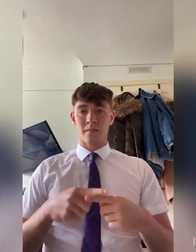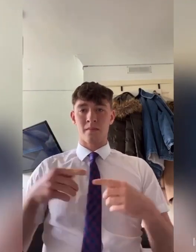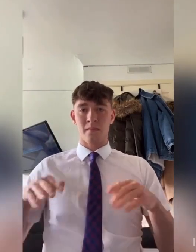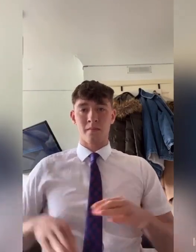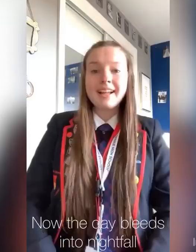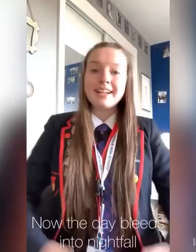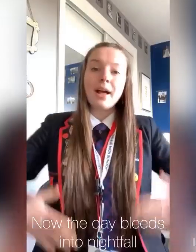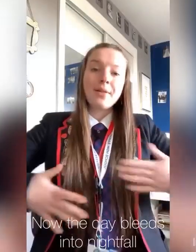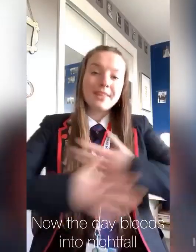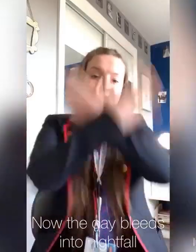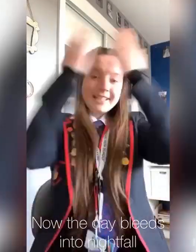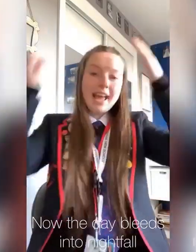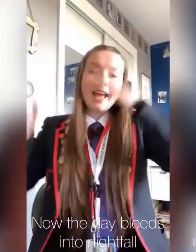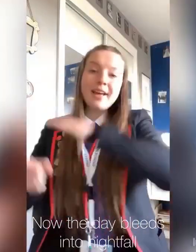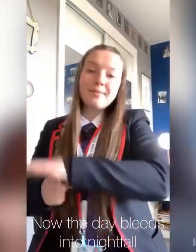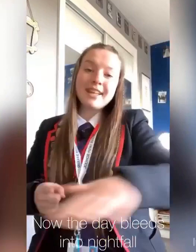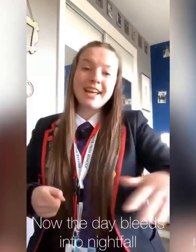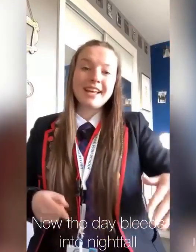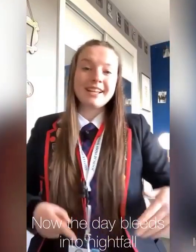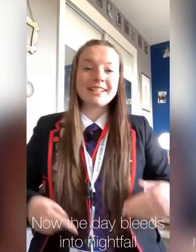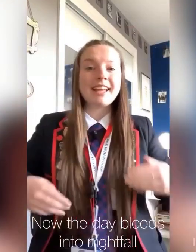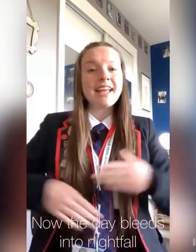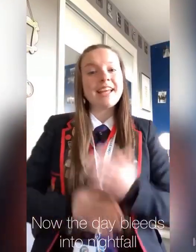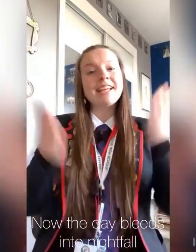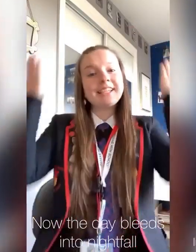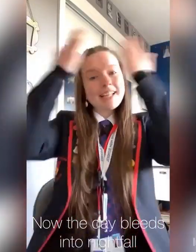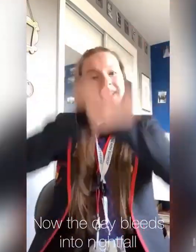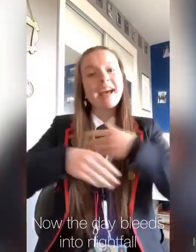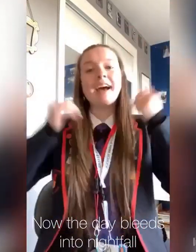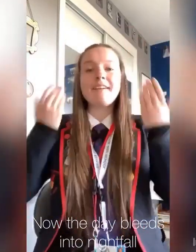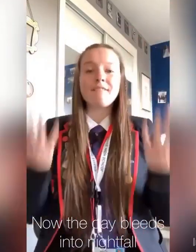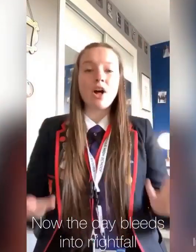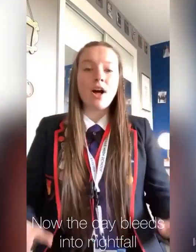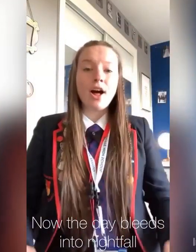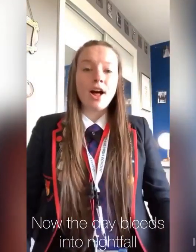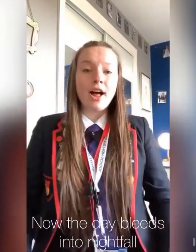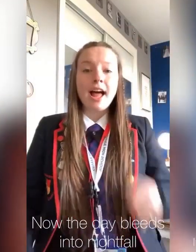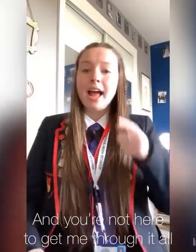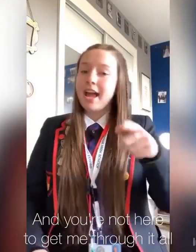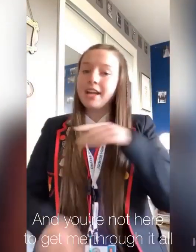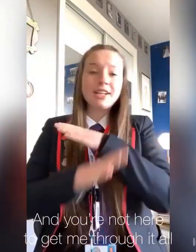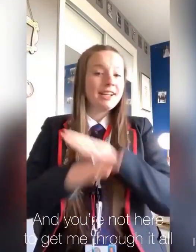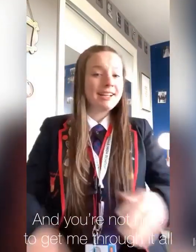pain. Now the day bleeds into nightfall.